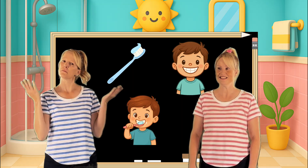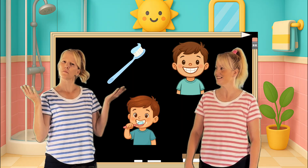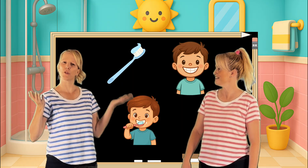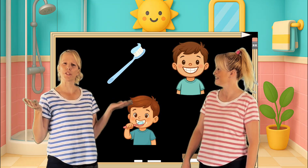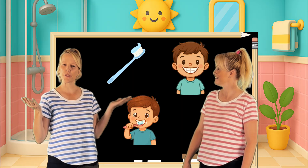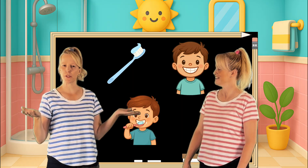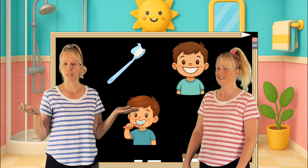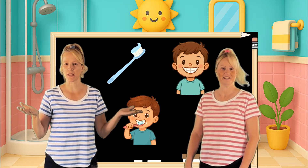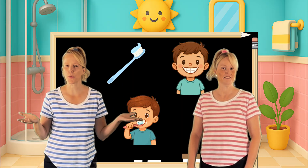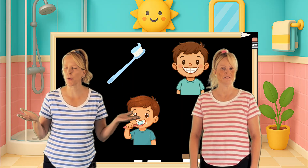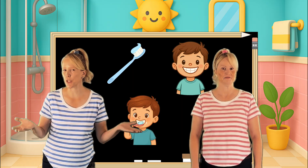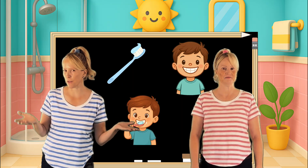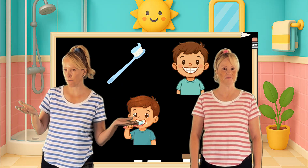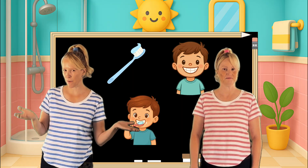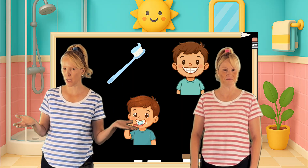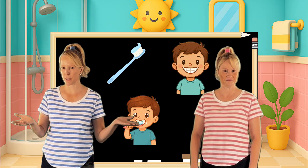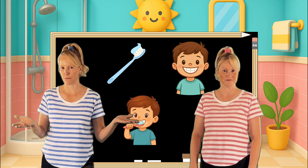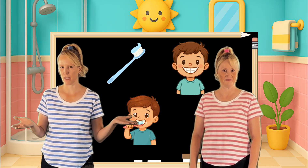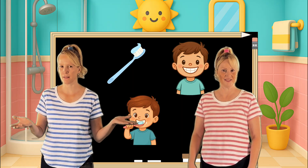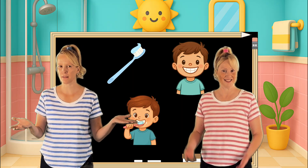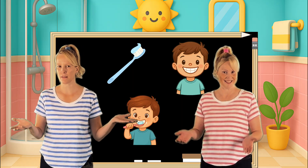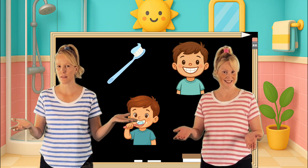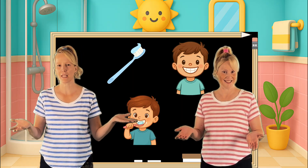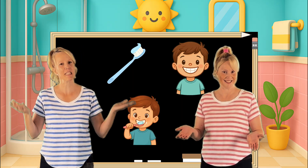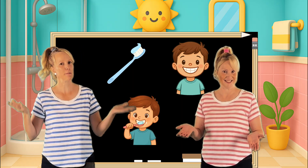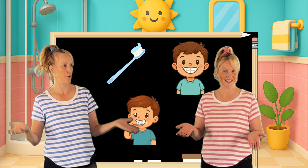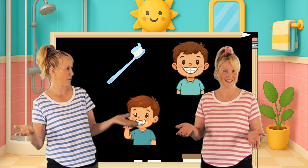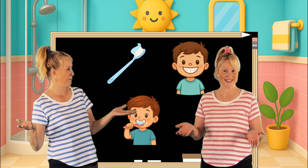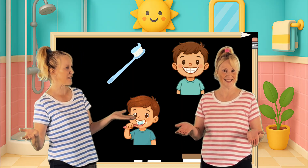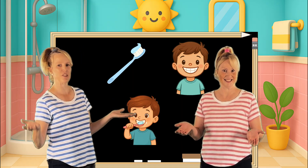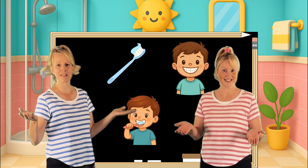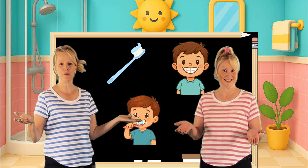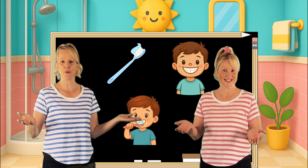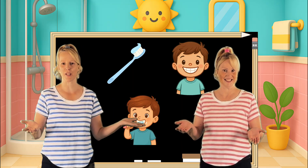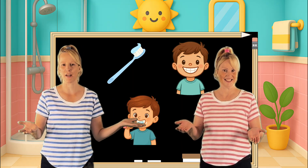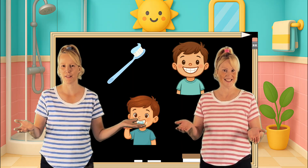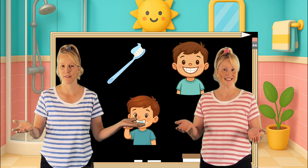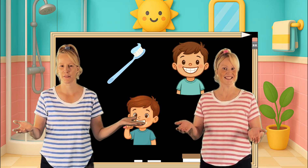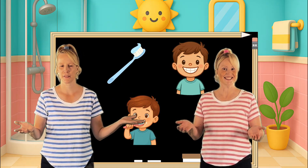What do you think we do first, friends? Let's put the pictures in order.